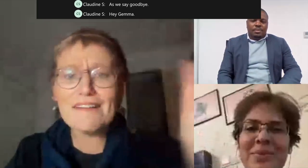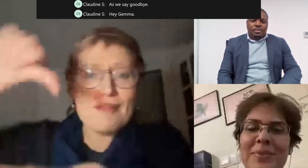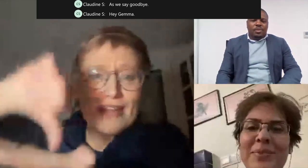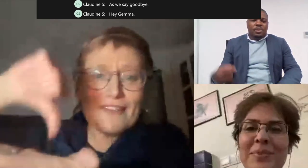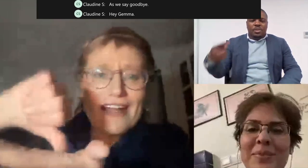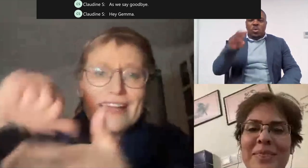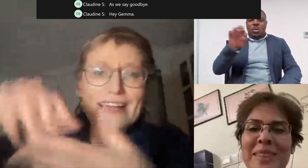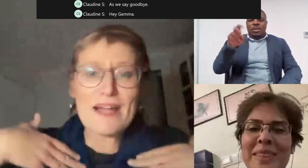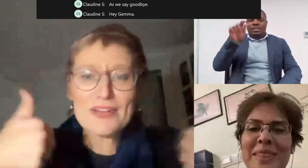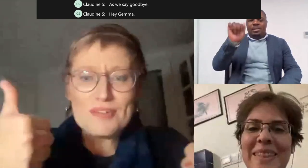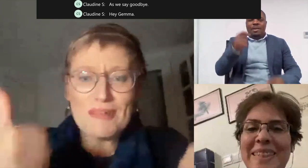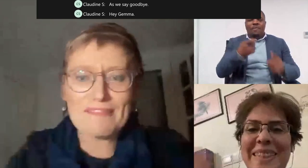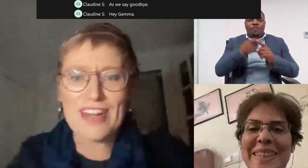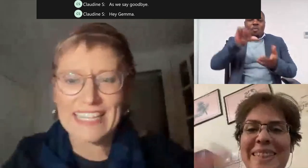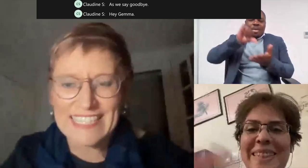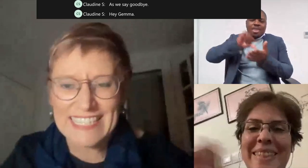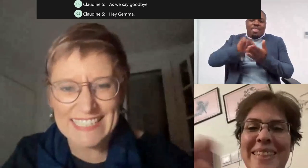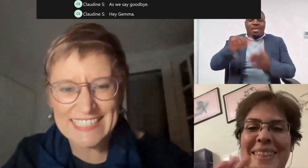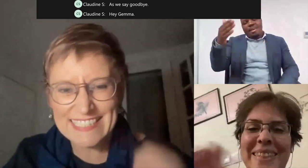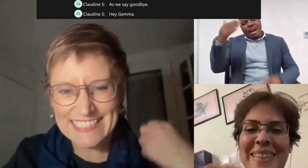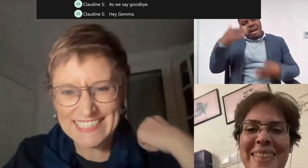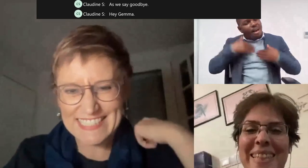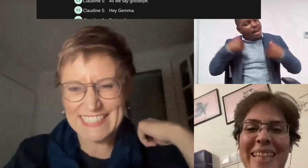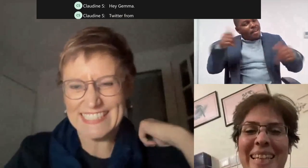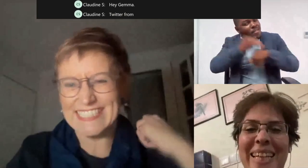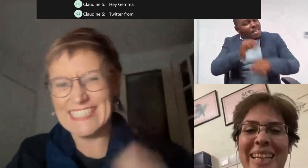Gita from Iran. How are you, my friend?